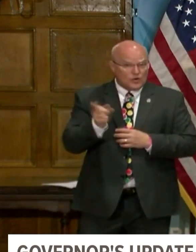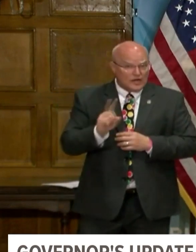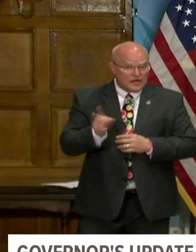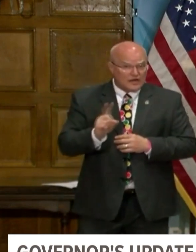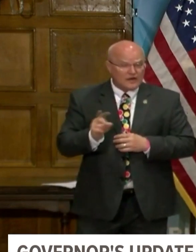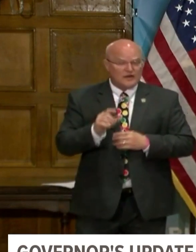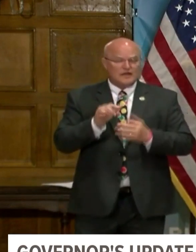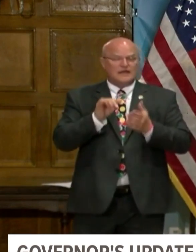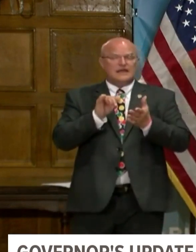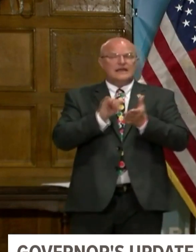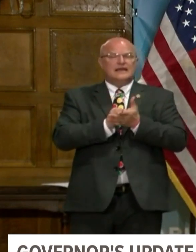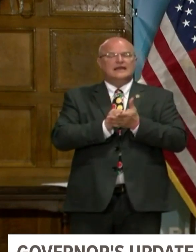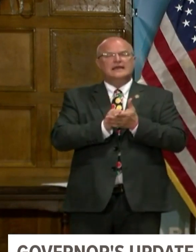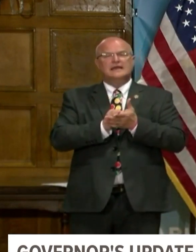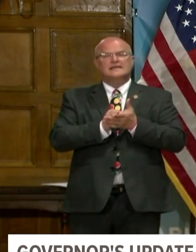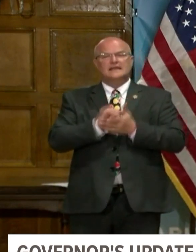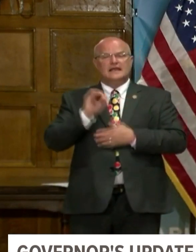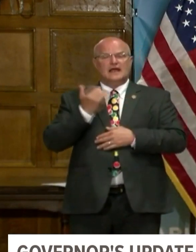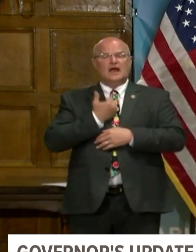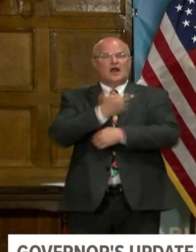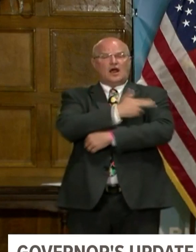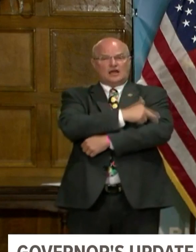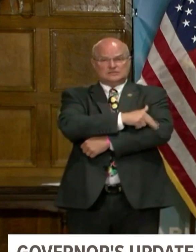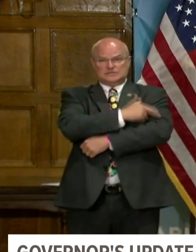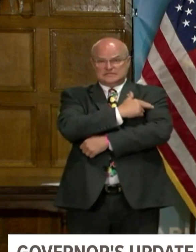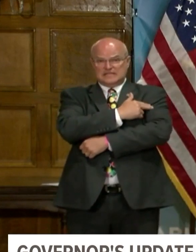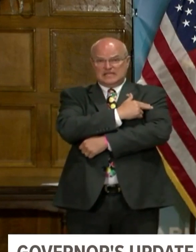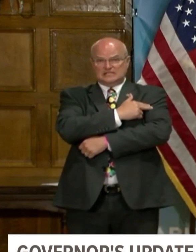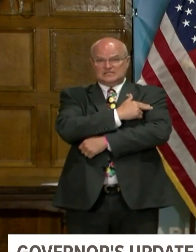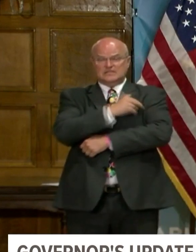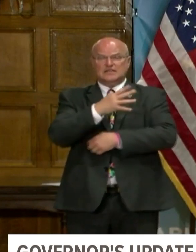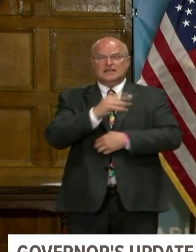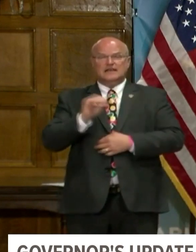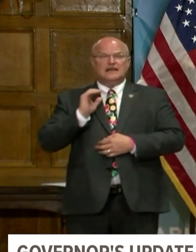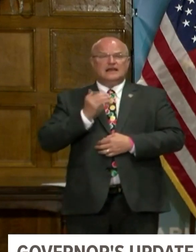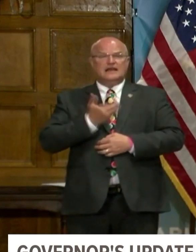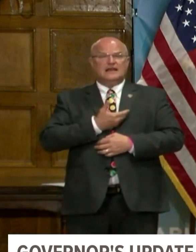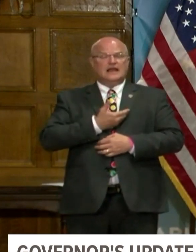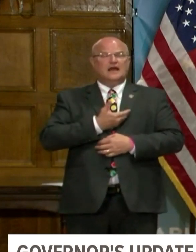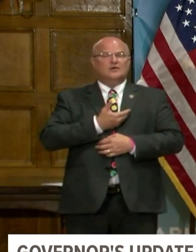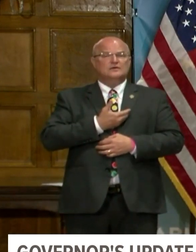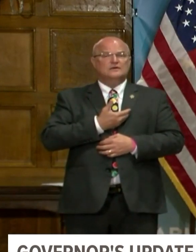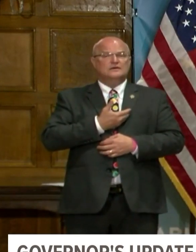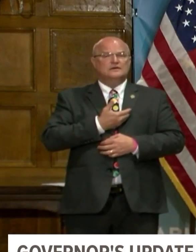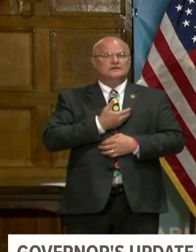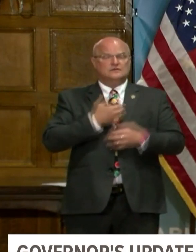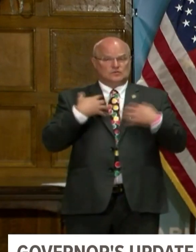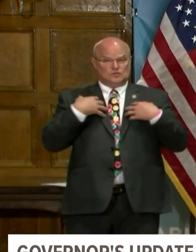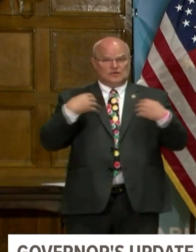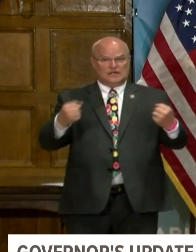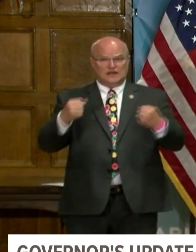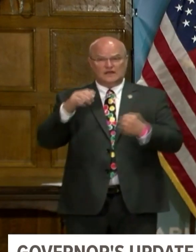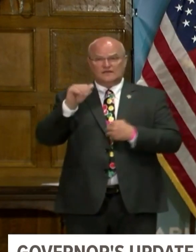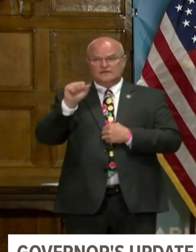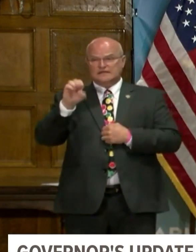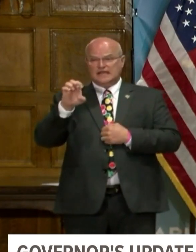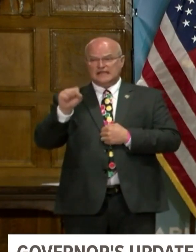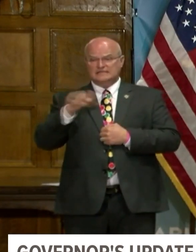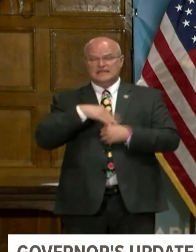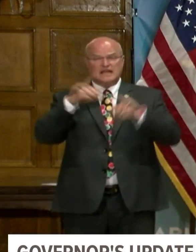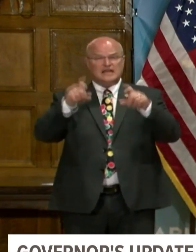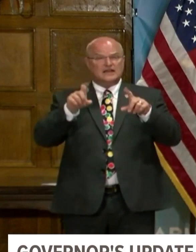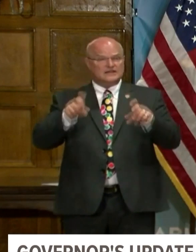are, and that our hospitalizations and our recovered cases and